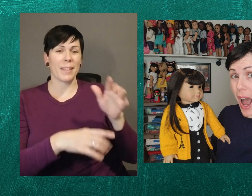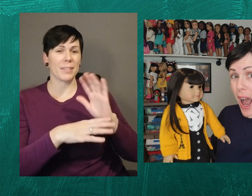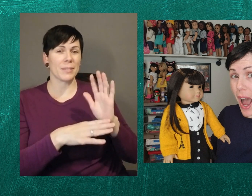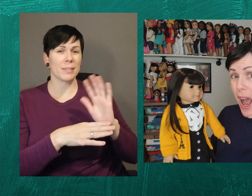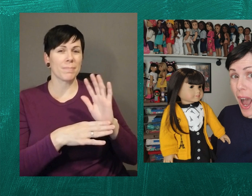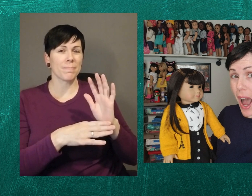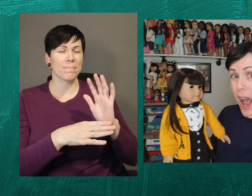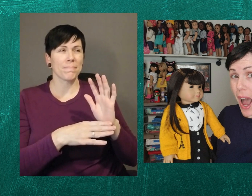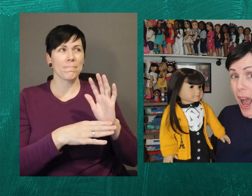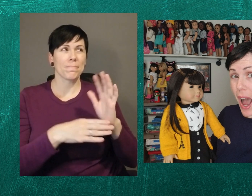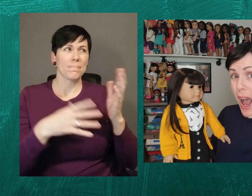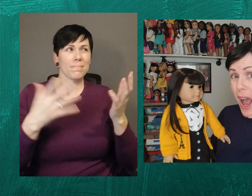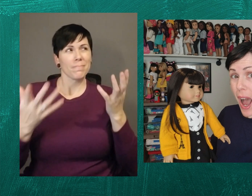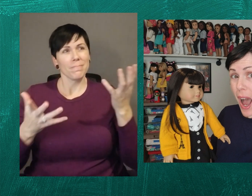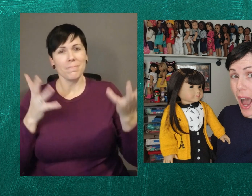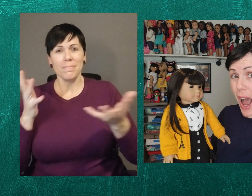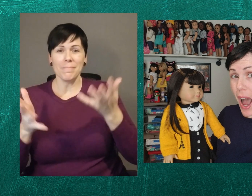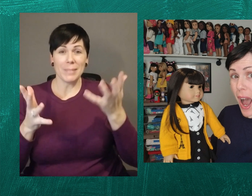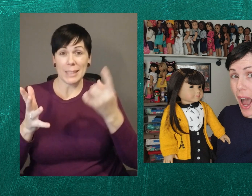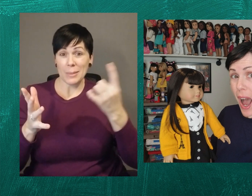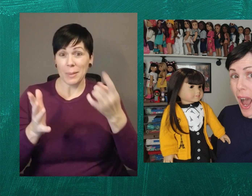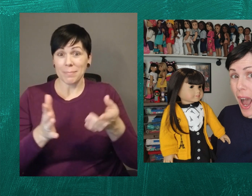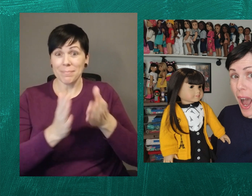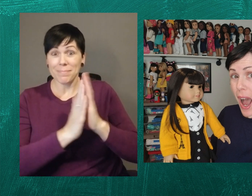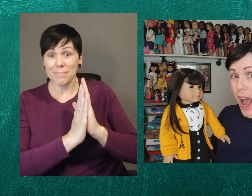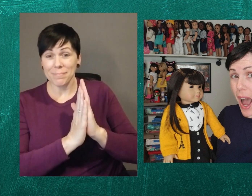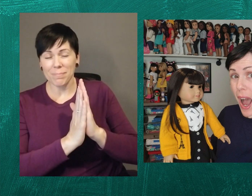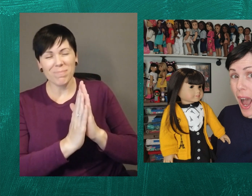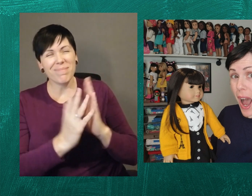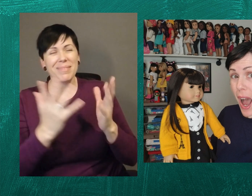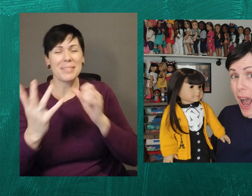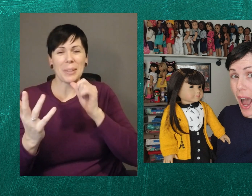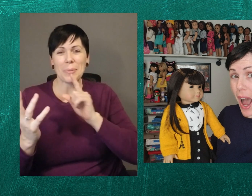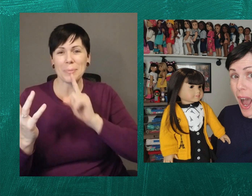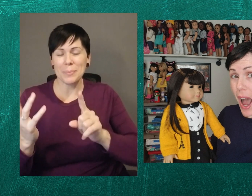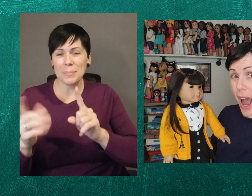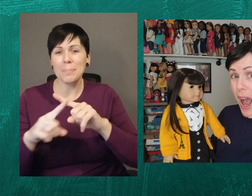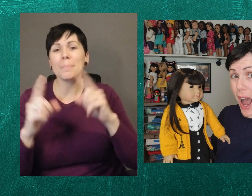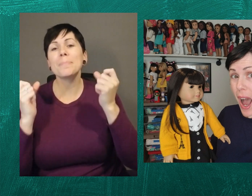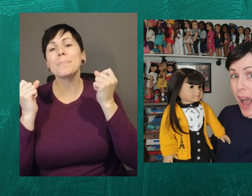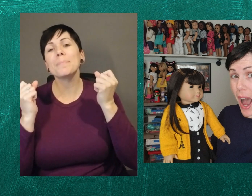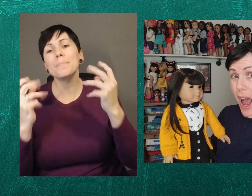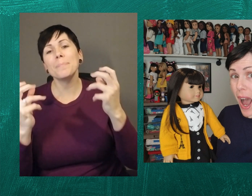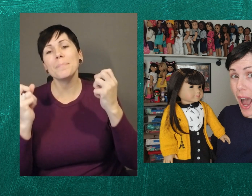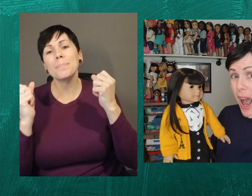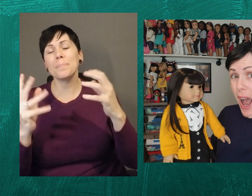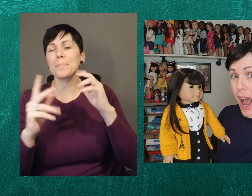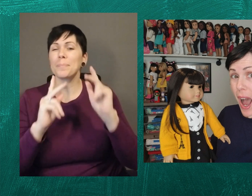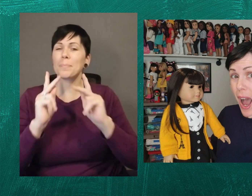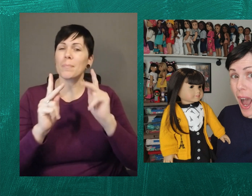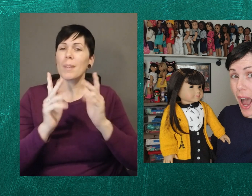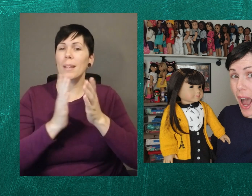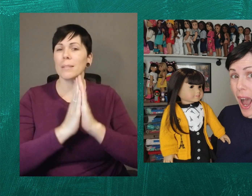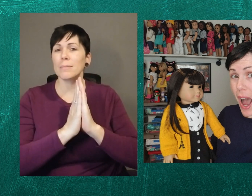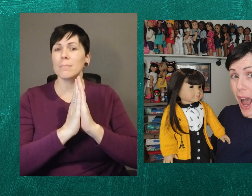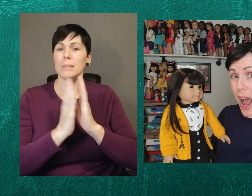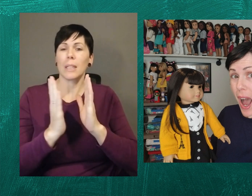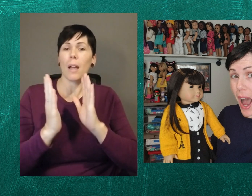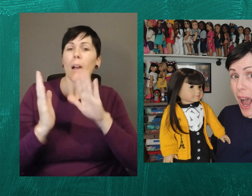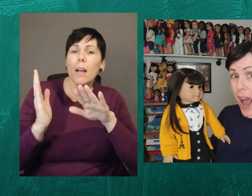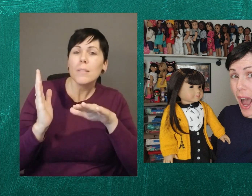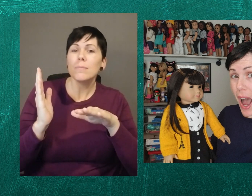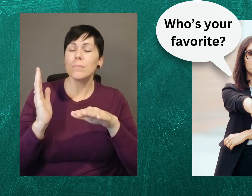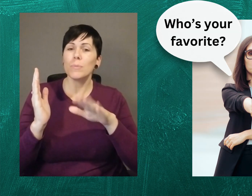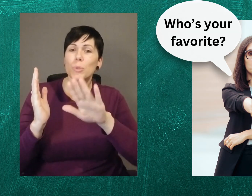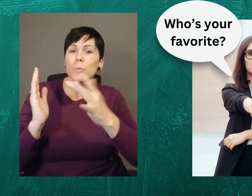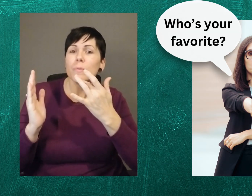is not exactly one that people have requested, but it's based on the fact that people frequently ask